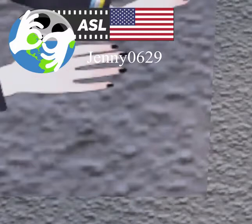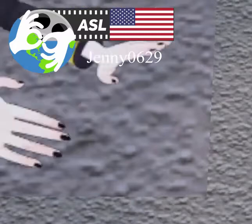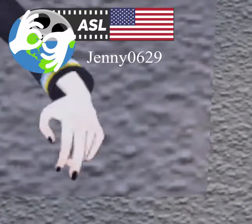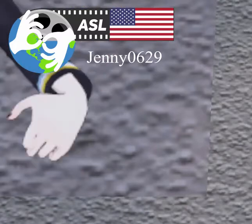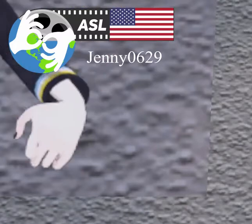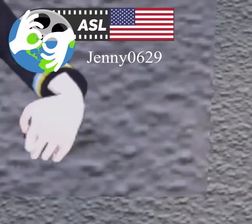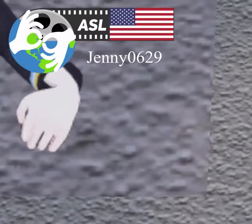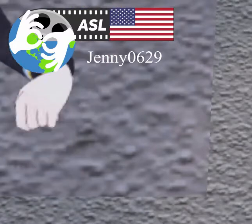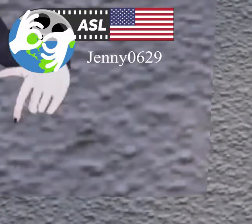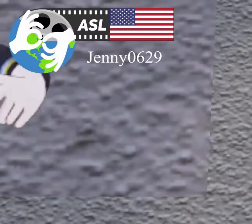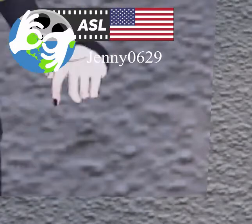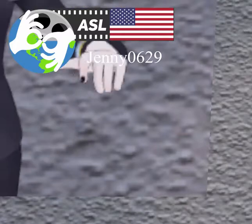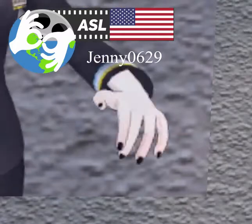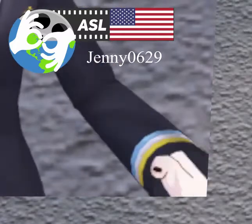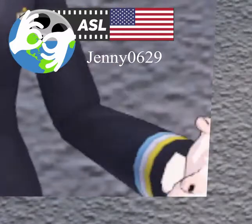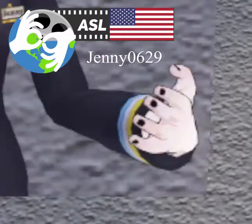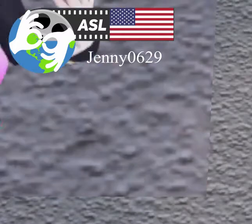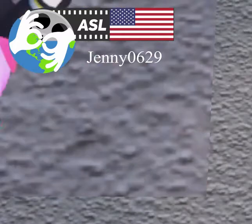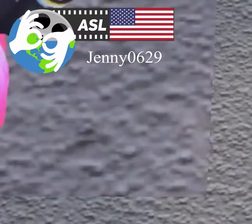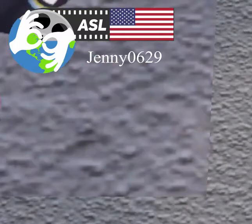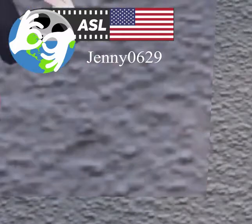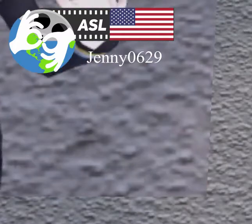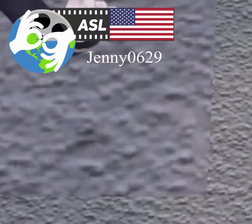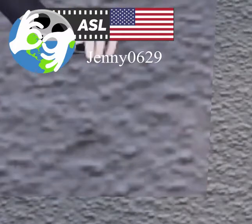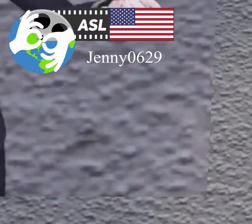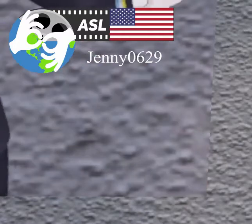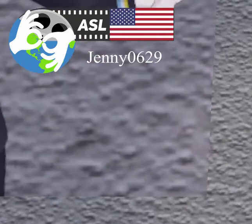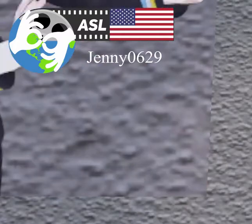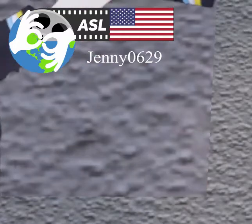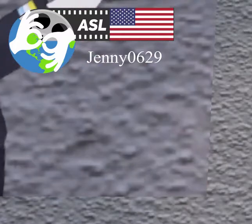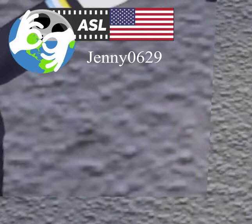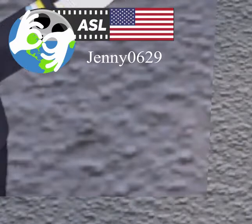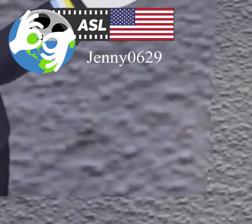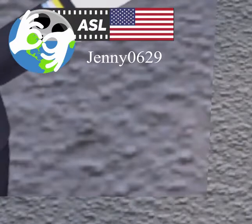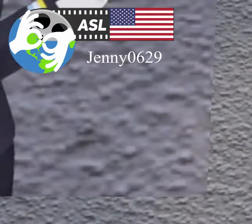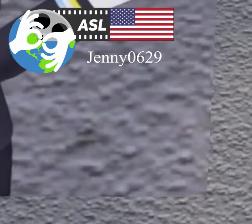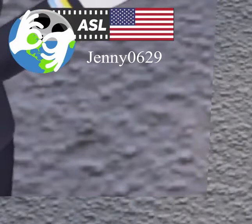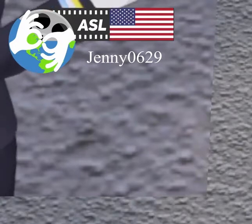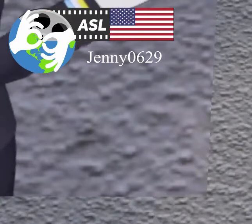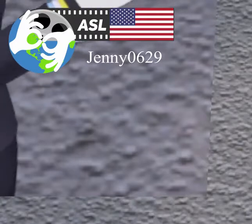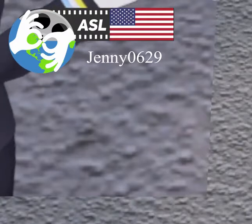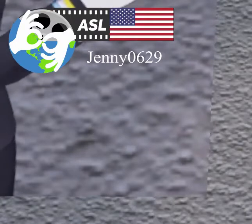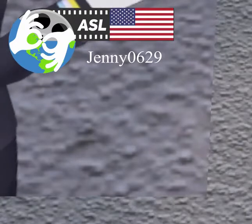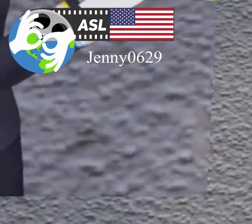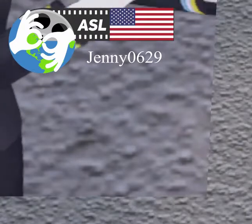the corner, the corner of shame. No, I'm kidding. Just so that way I make sure not to include you